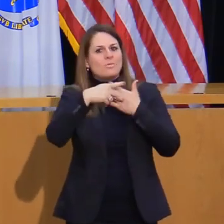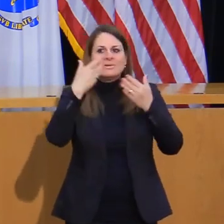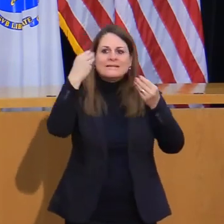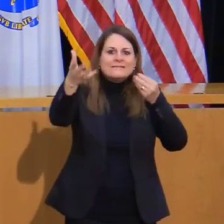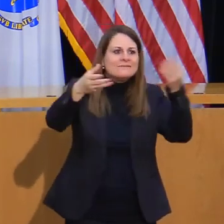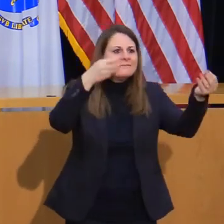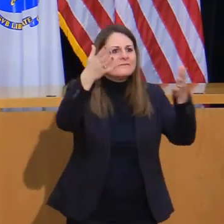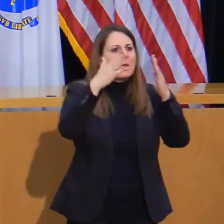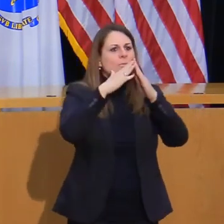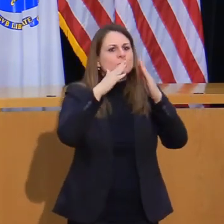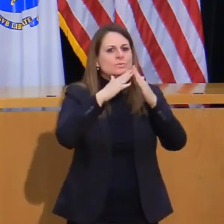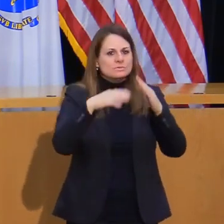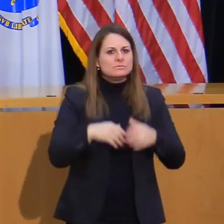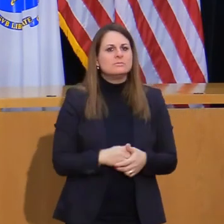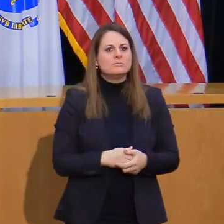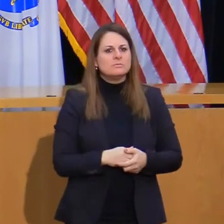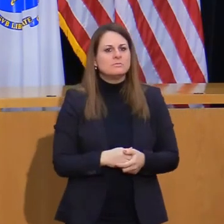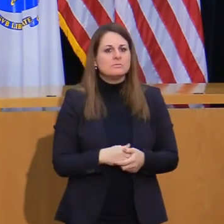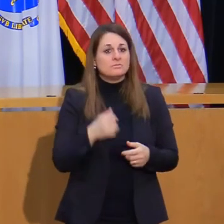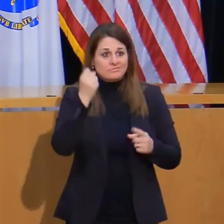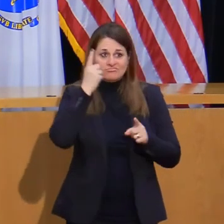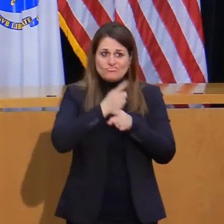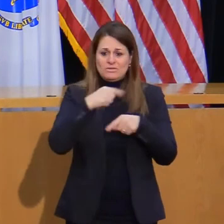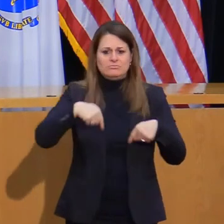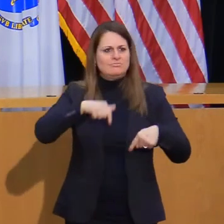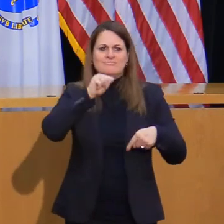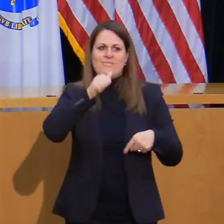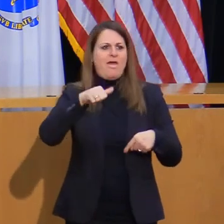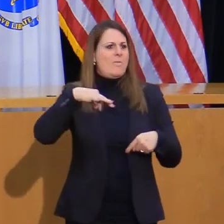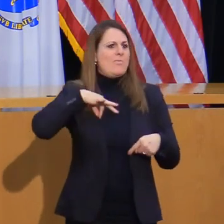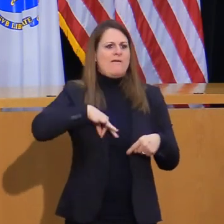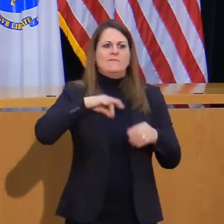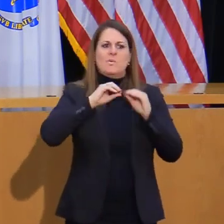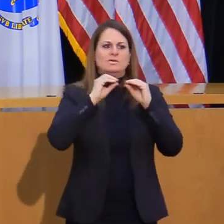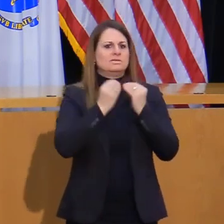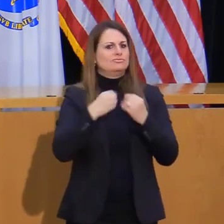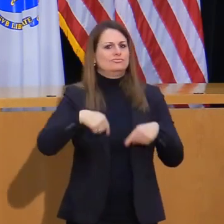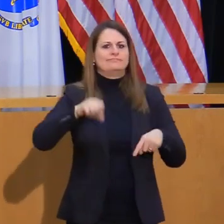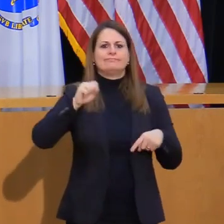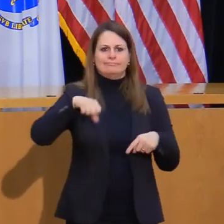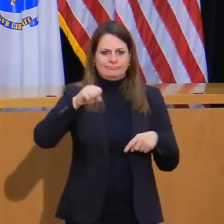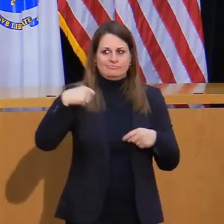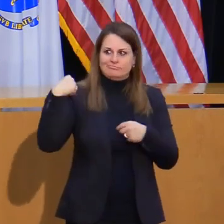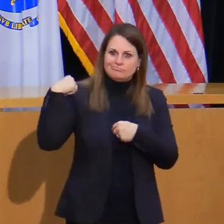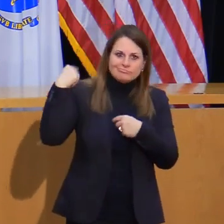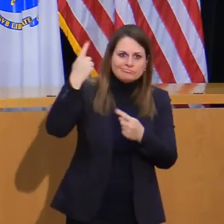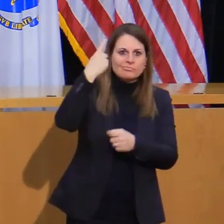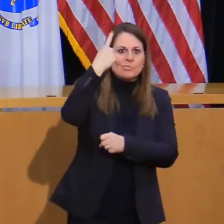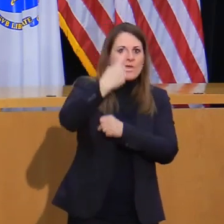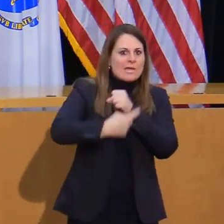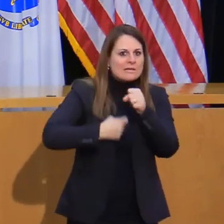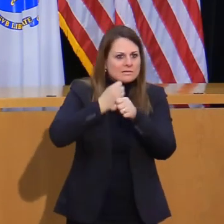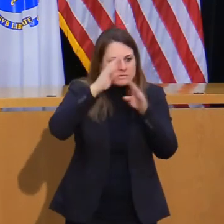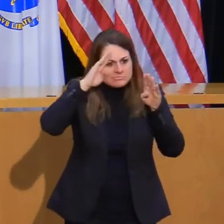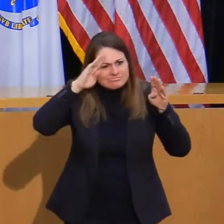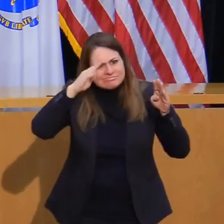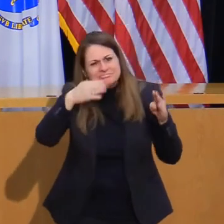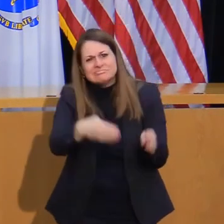organization, Commonwealth Care Alliance has been focused throughout the pandemic on putting people first as we prioritized